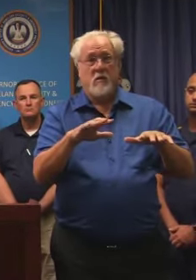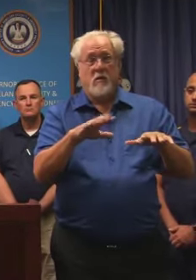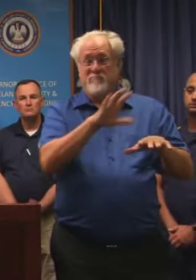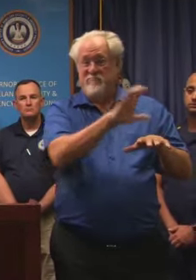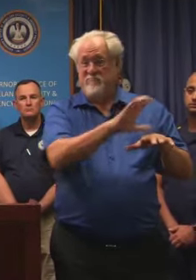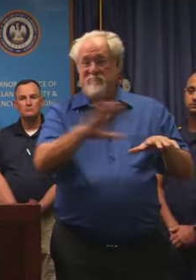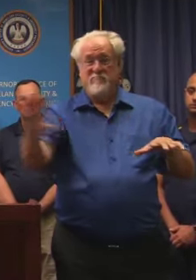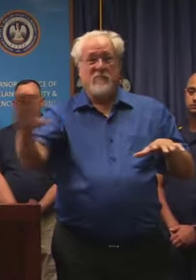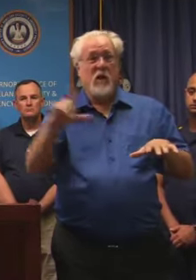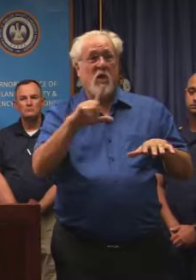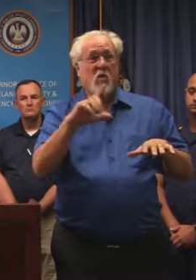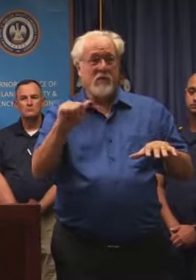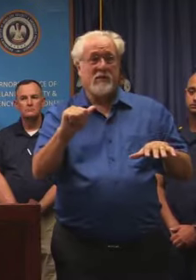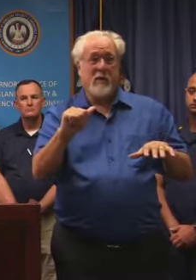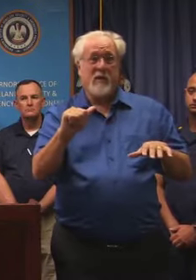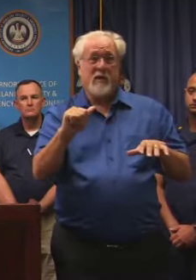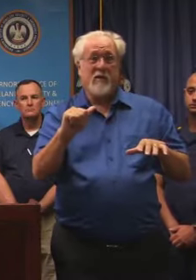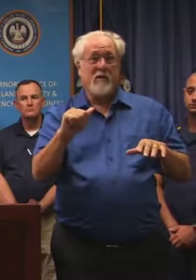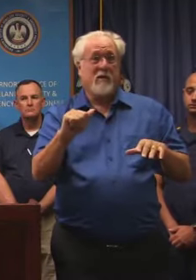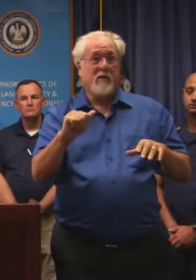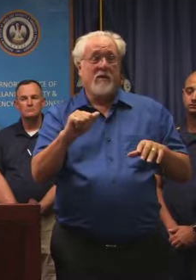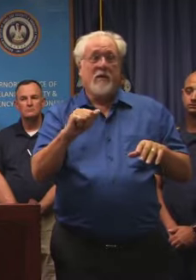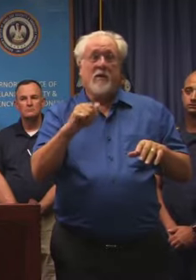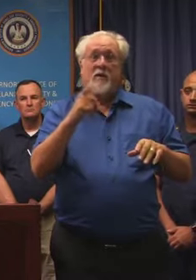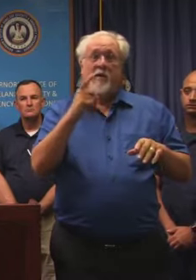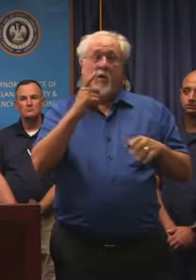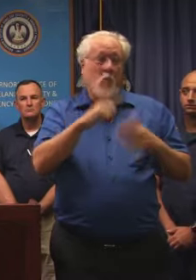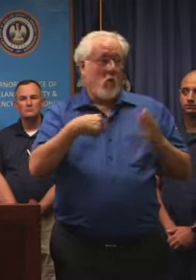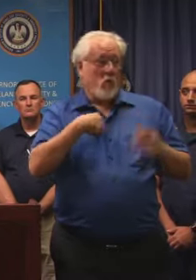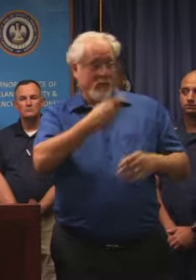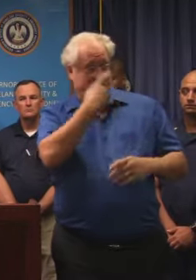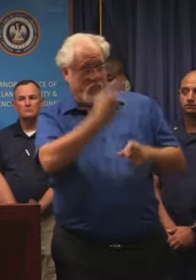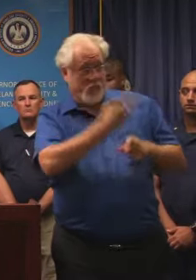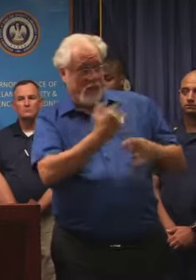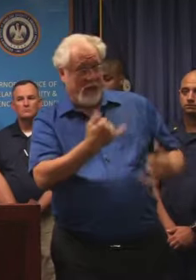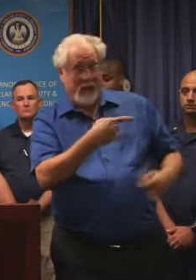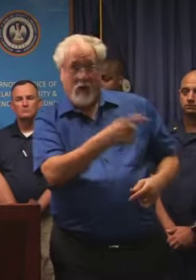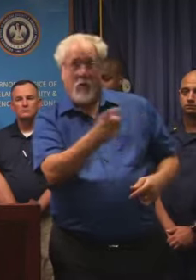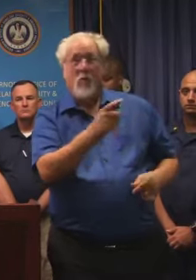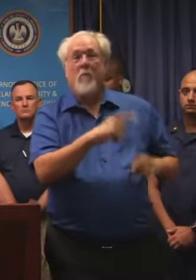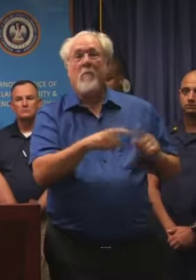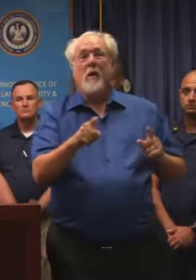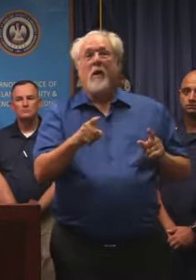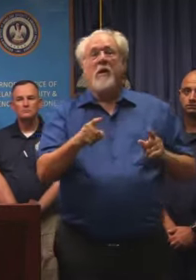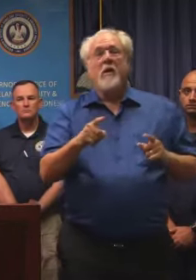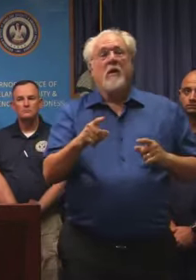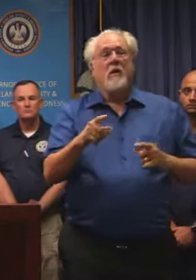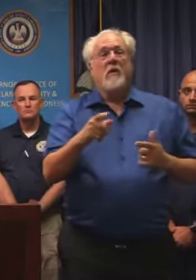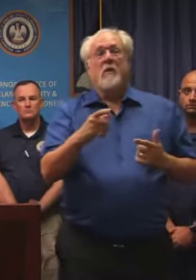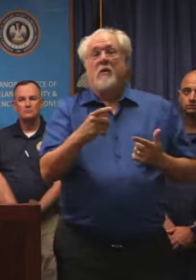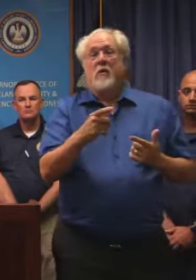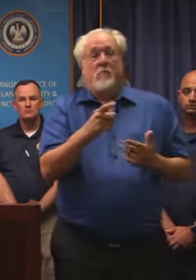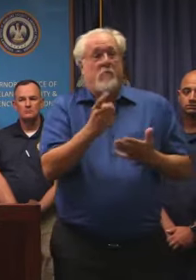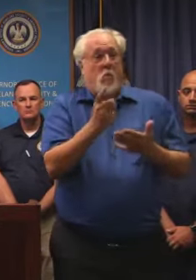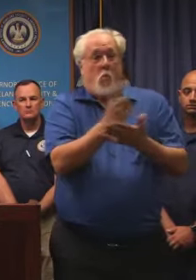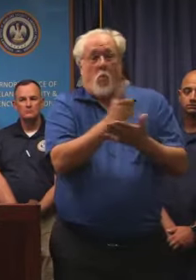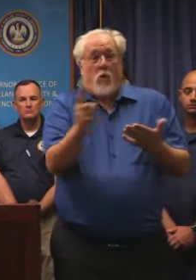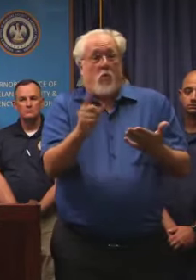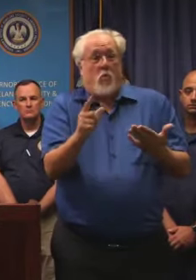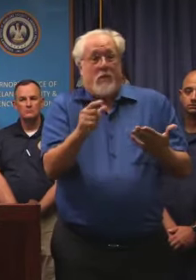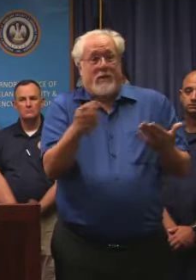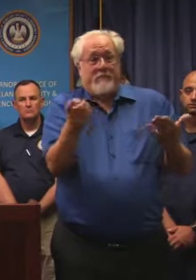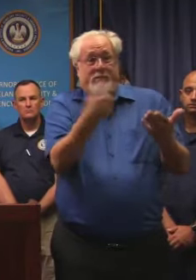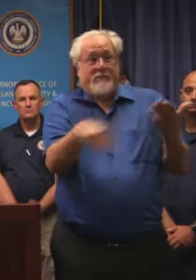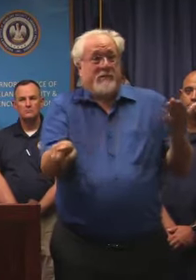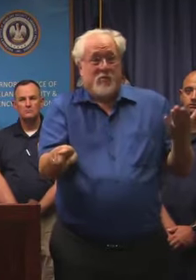good part of Louisiana related to the direct impacts of what we're seeing right now, but then as late as 1 week from now.